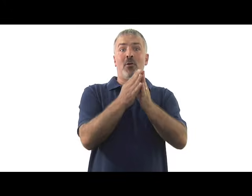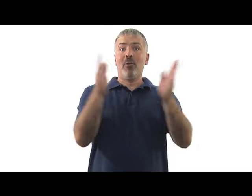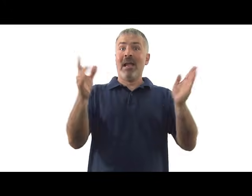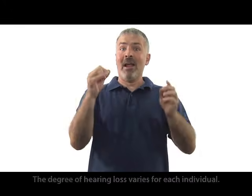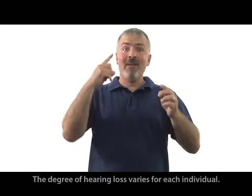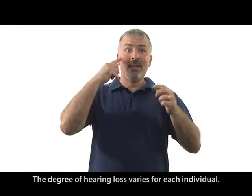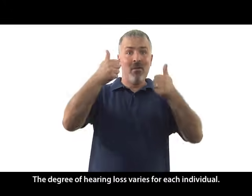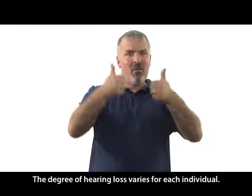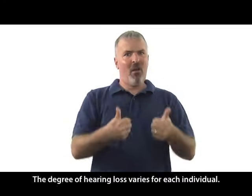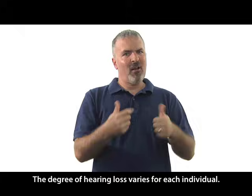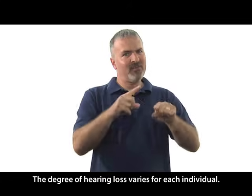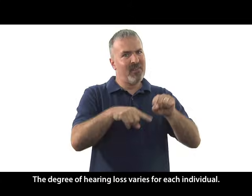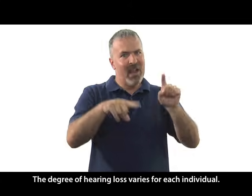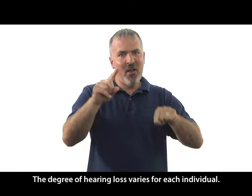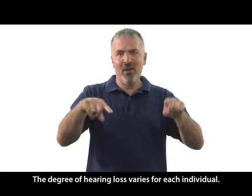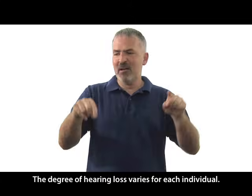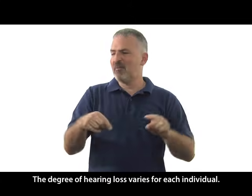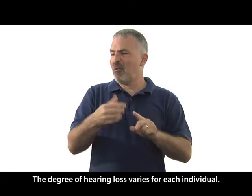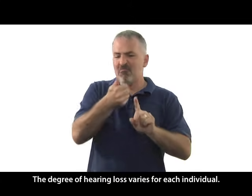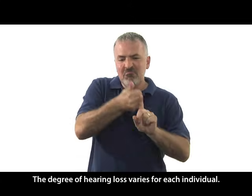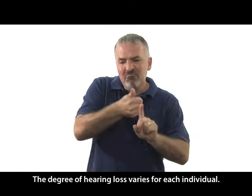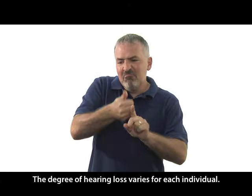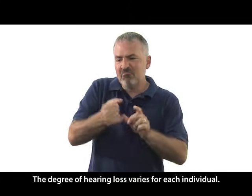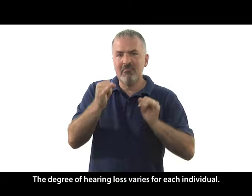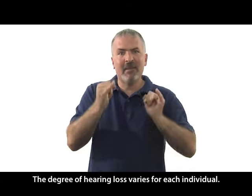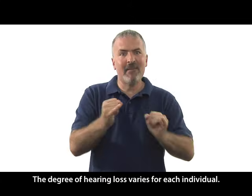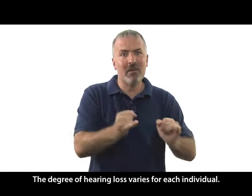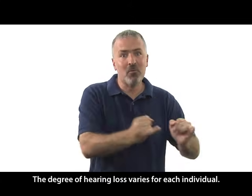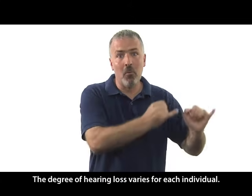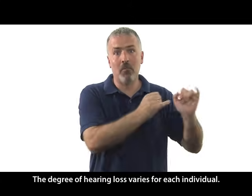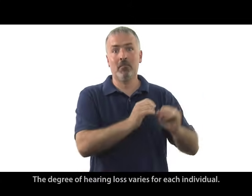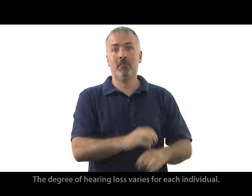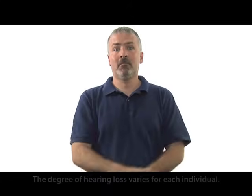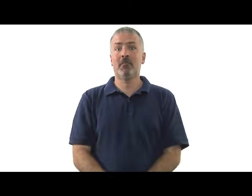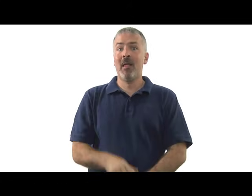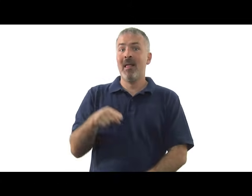The degree of hearing loss varies for each individual.